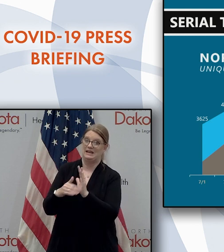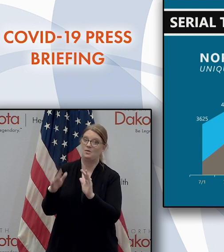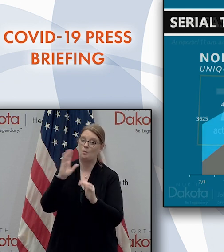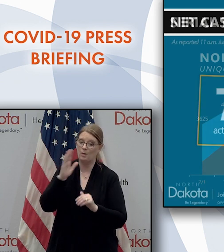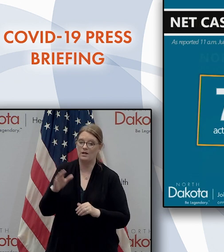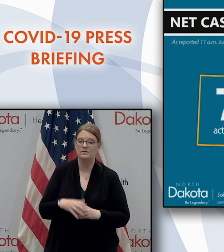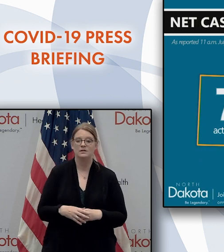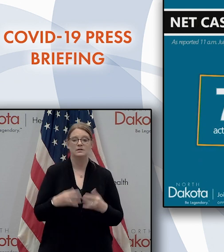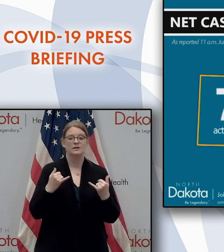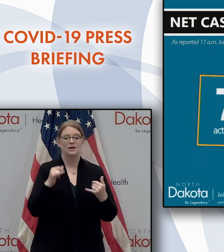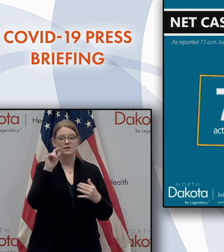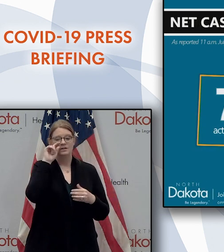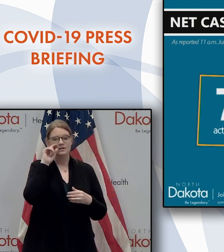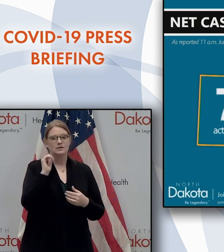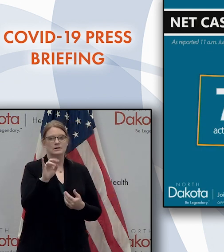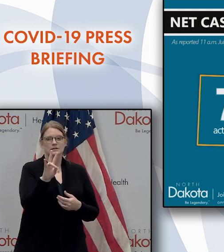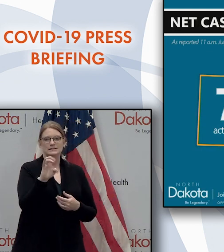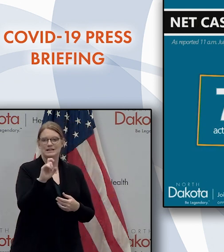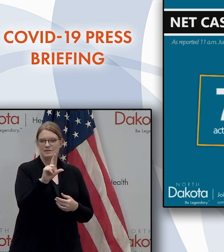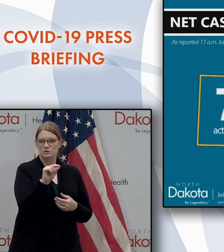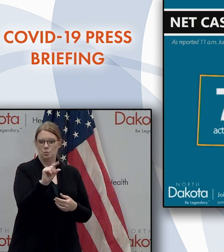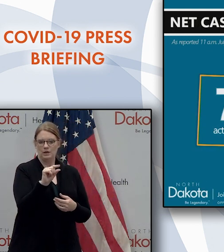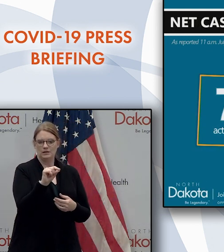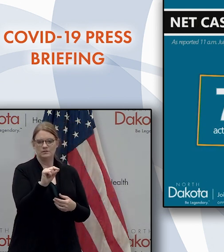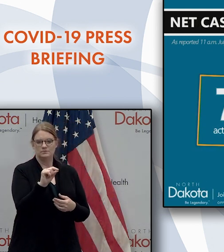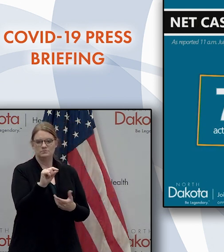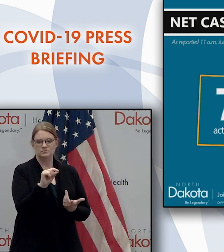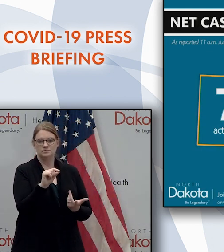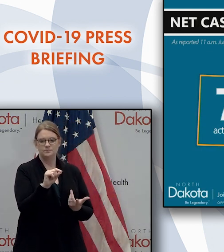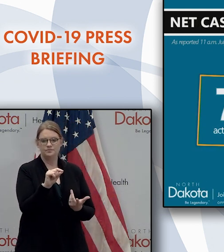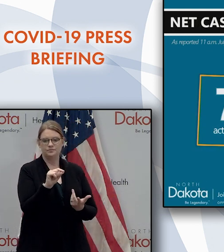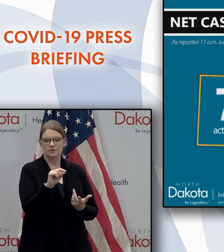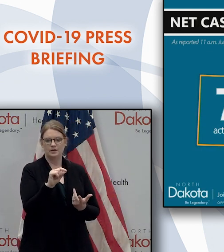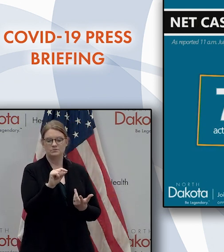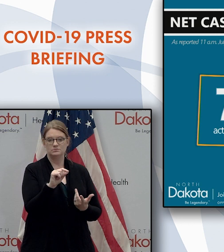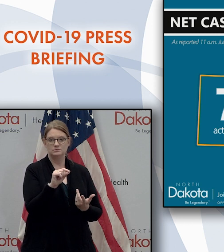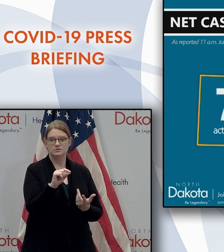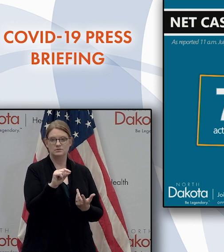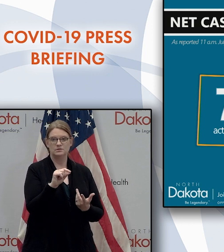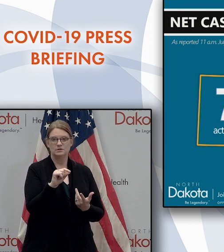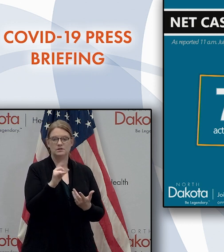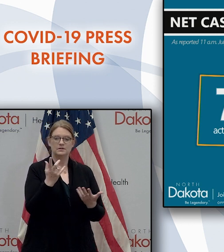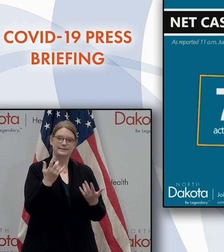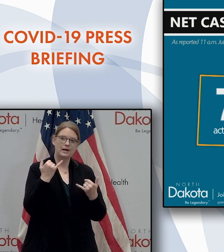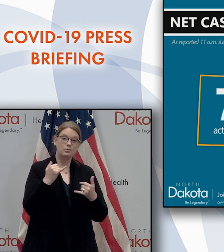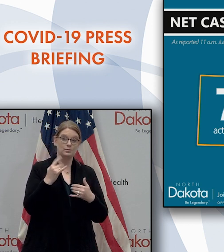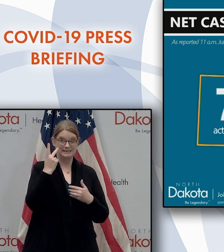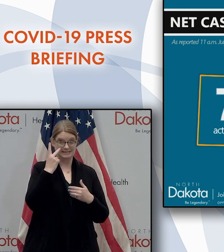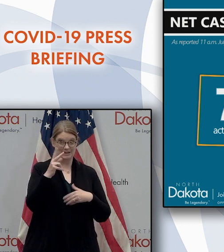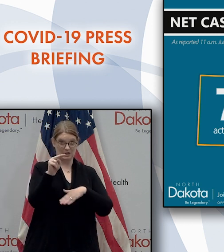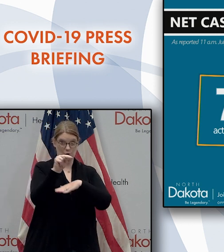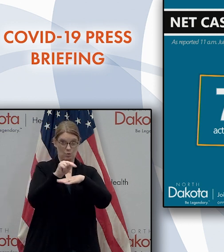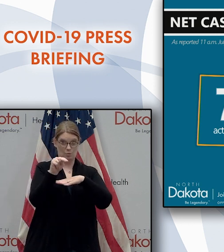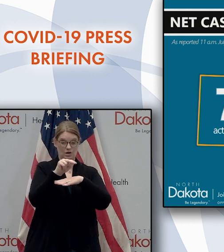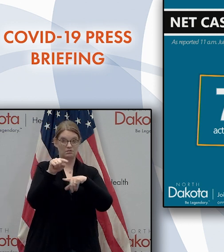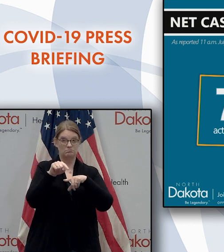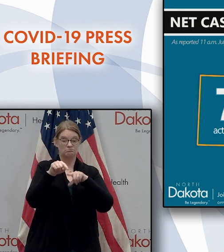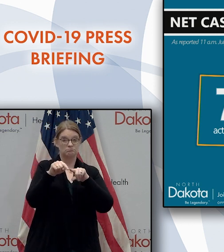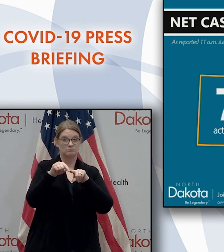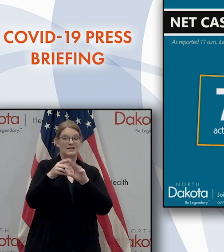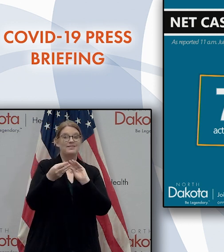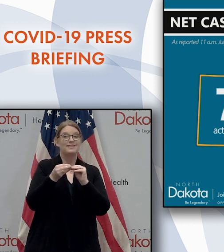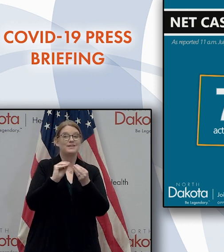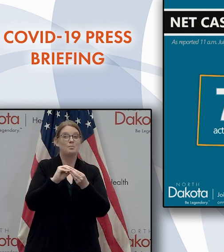case breakdown at 720 puts us at again, from a numerator standpoint, that's the highest we've been in terms of